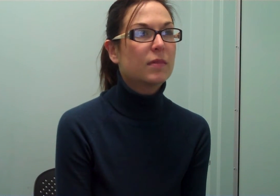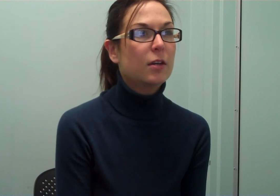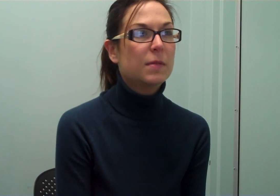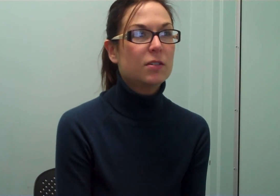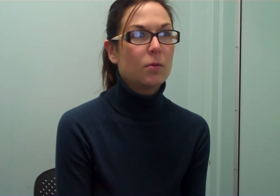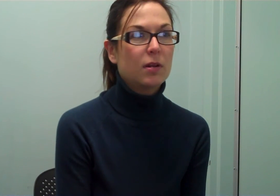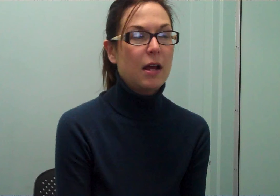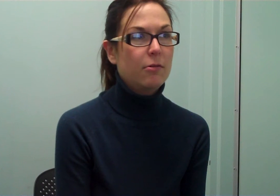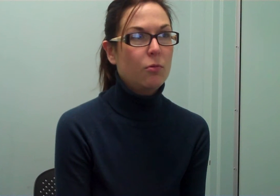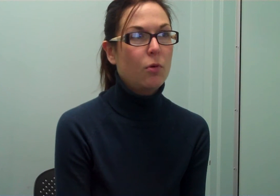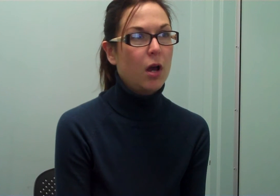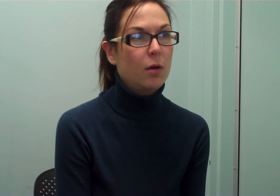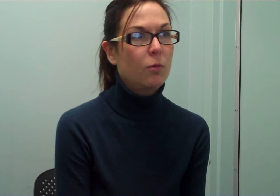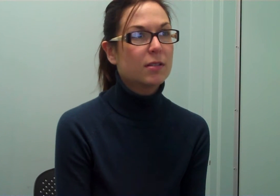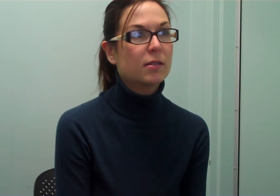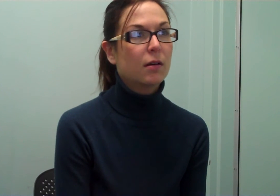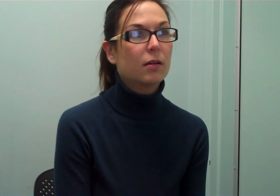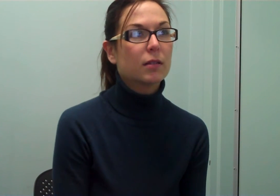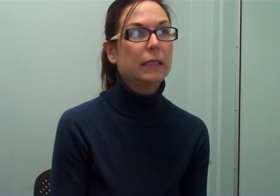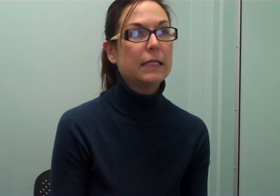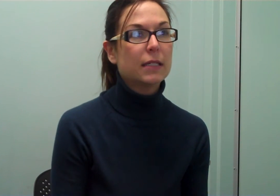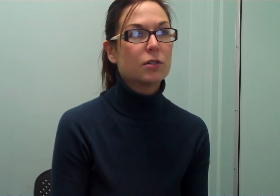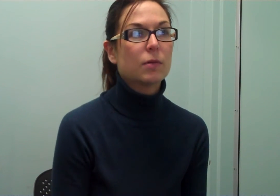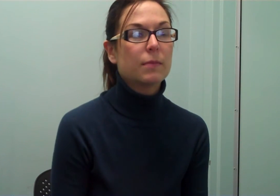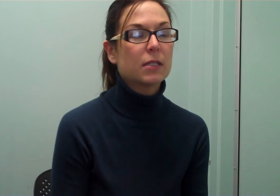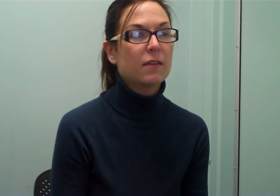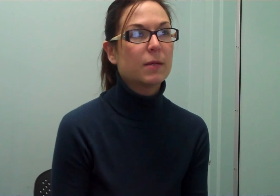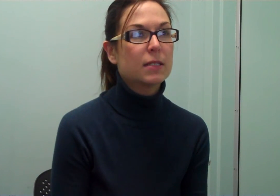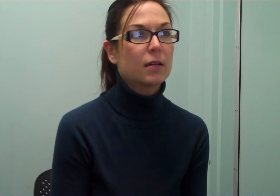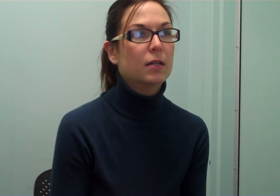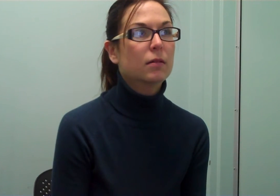that'll be sorted out once all the leasing agreements have been signed.